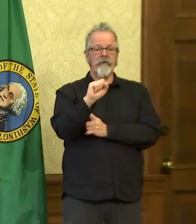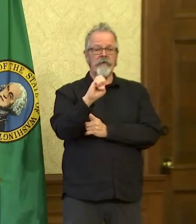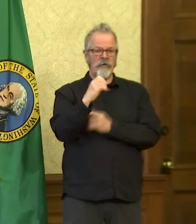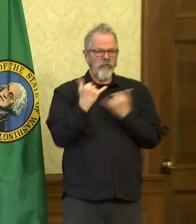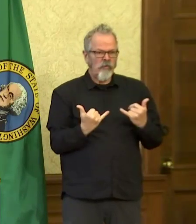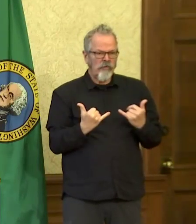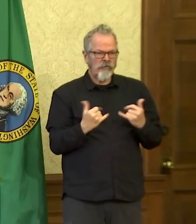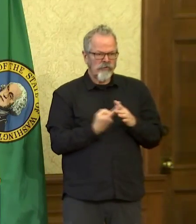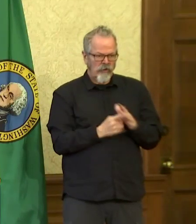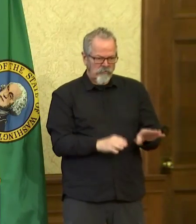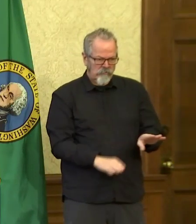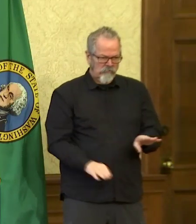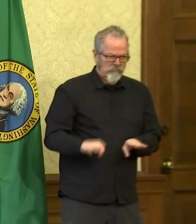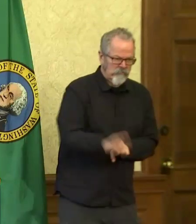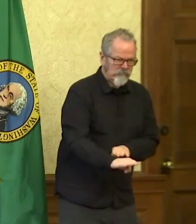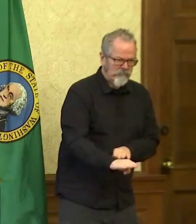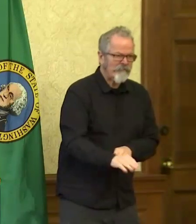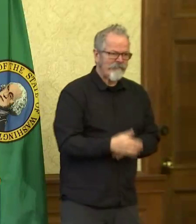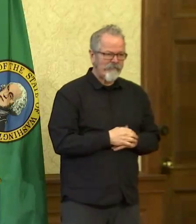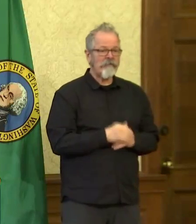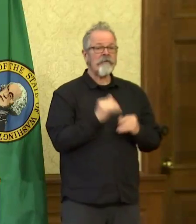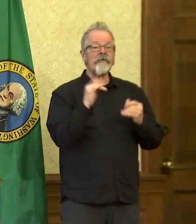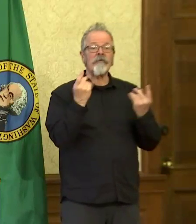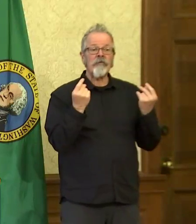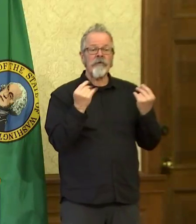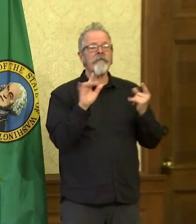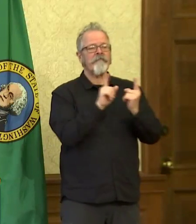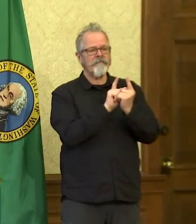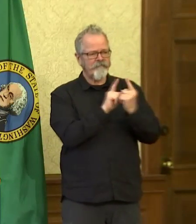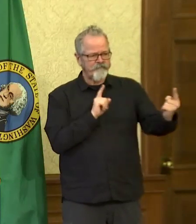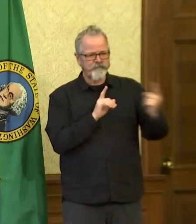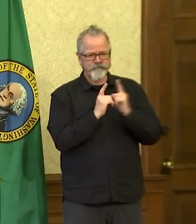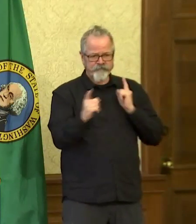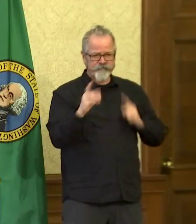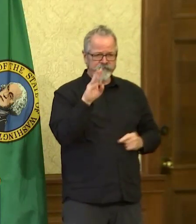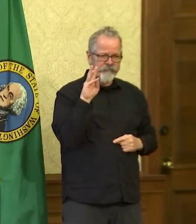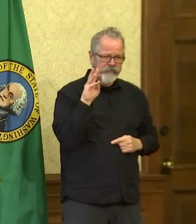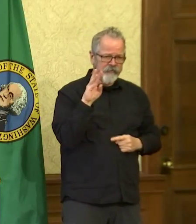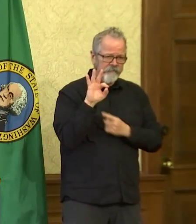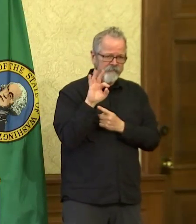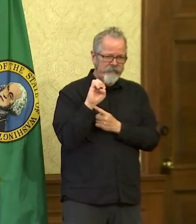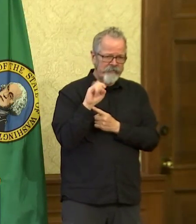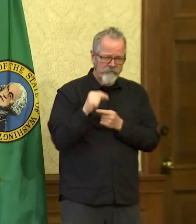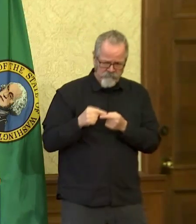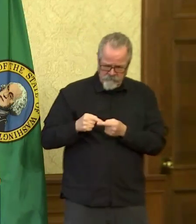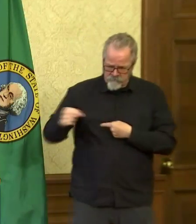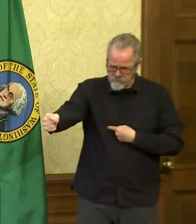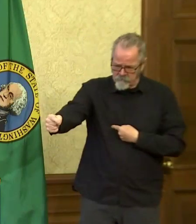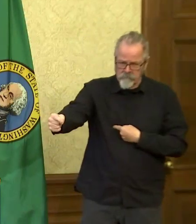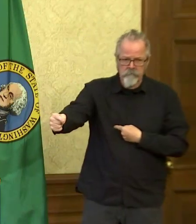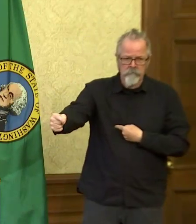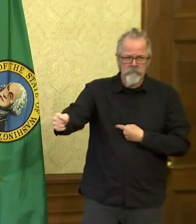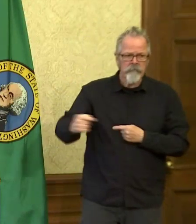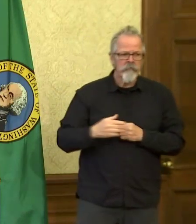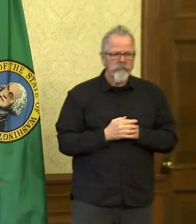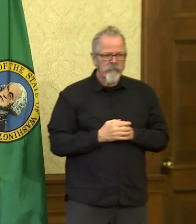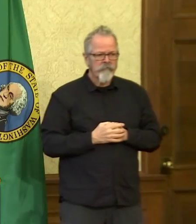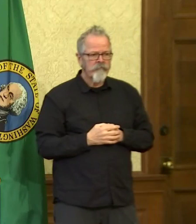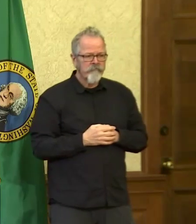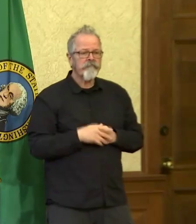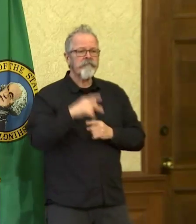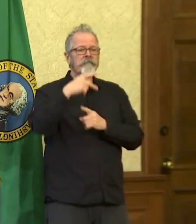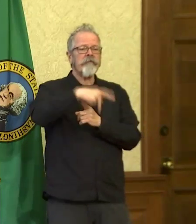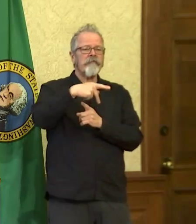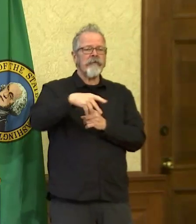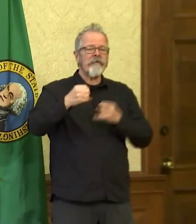site to provide maximum protection for those employees. And our focus from the beginning was to develop a plan that was